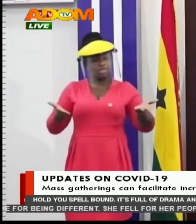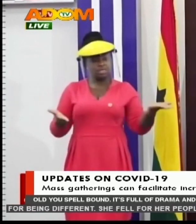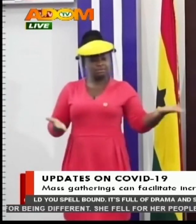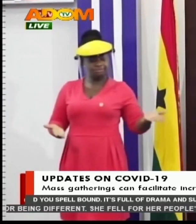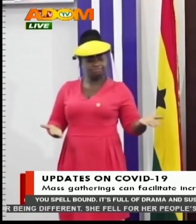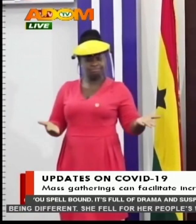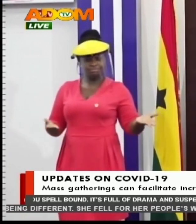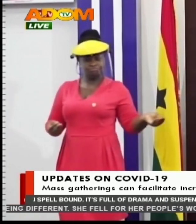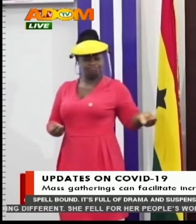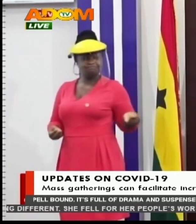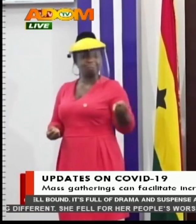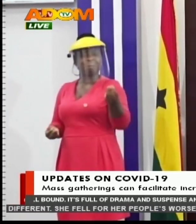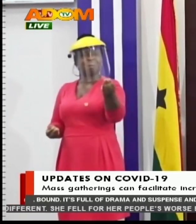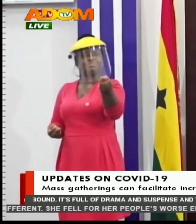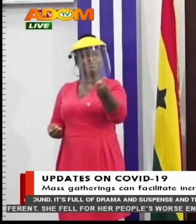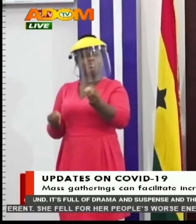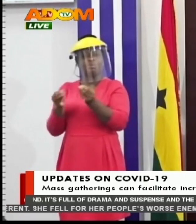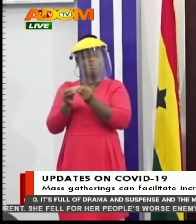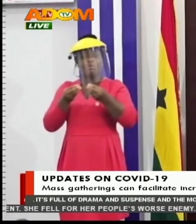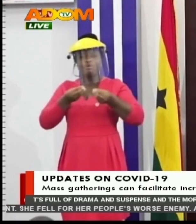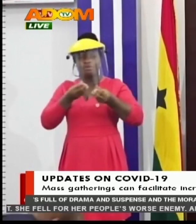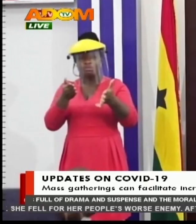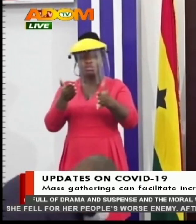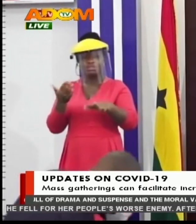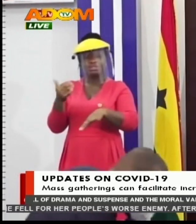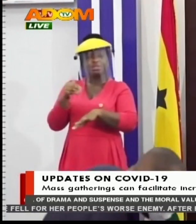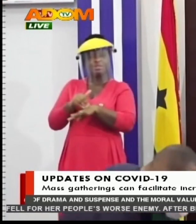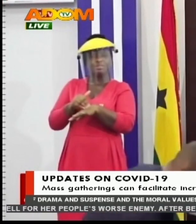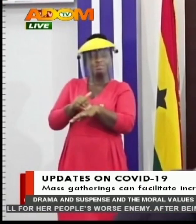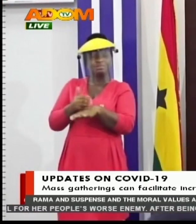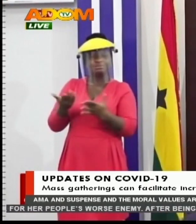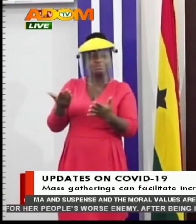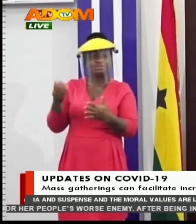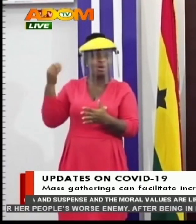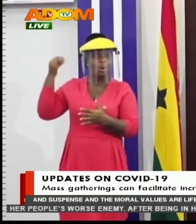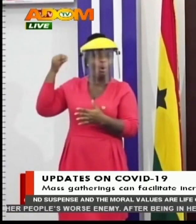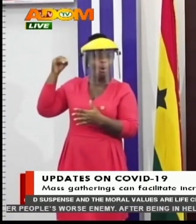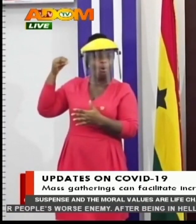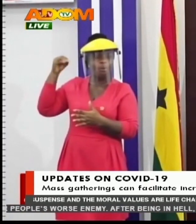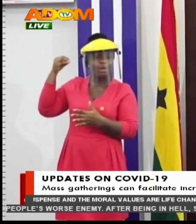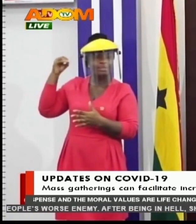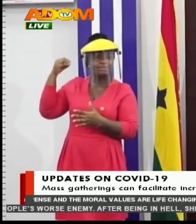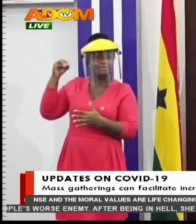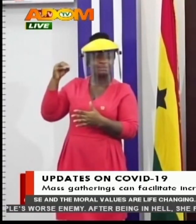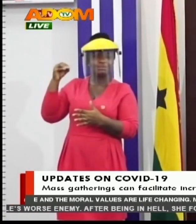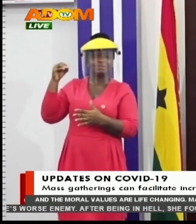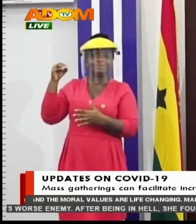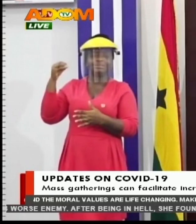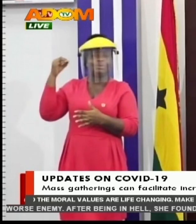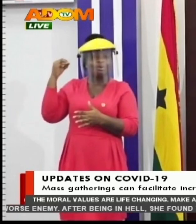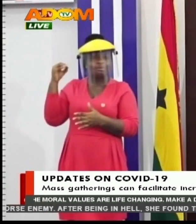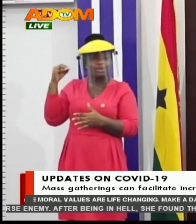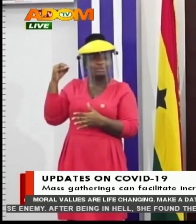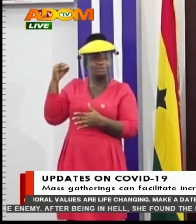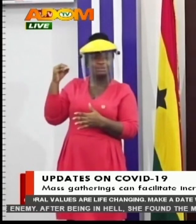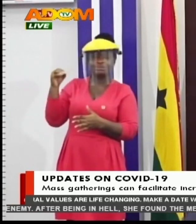say that Ghana, as we speak now, has two main high-burden cities or